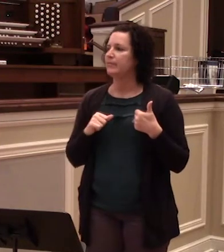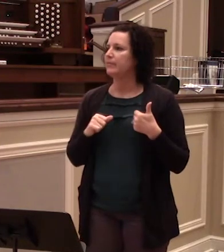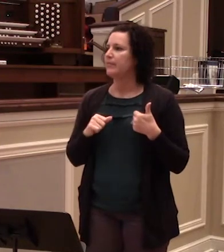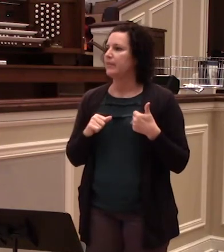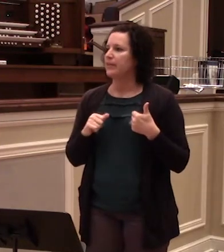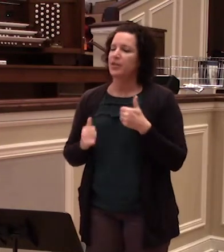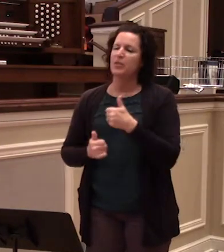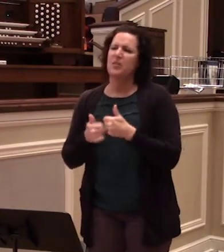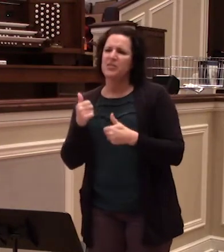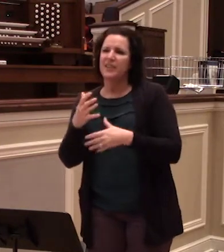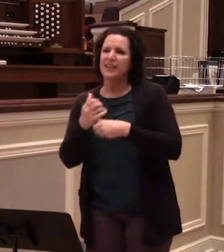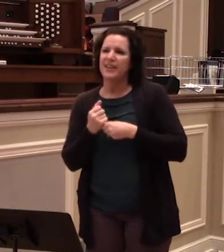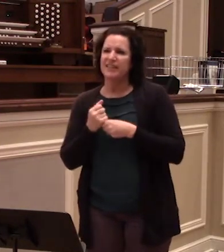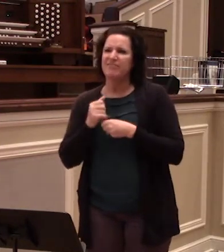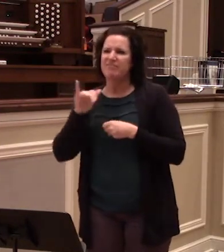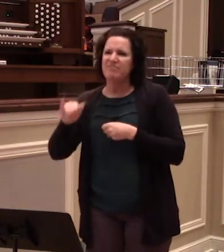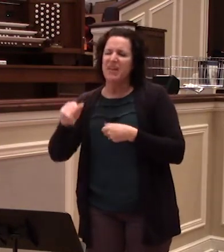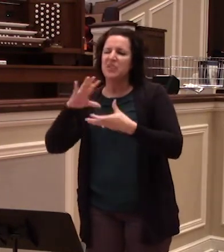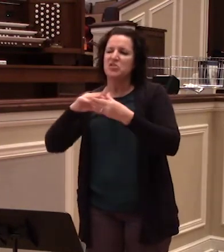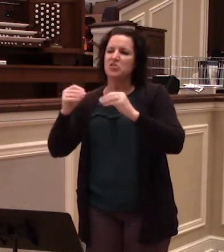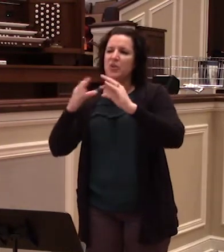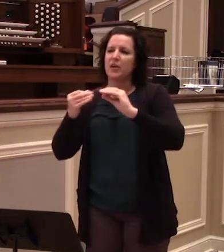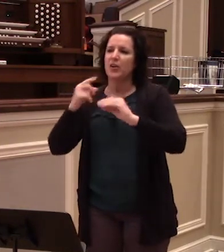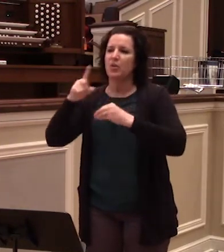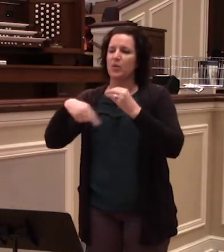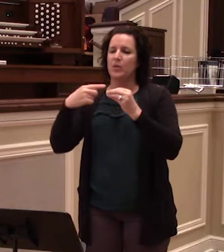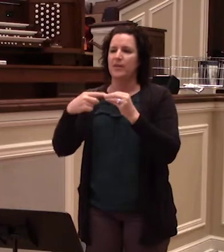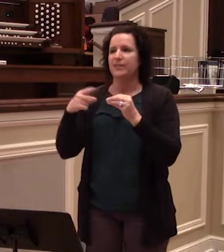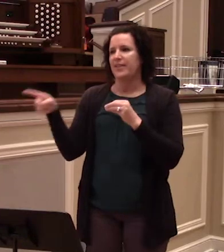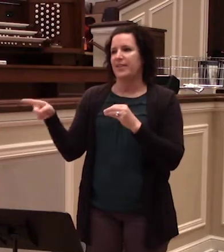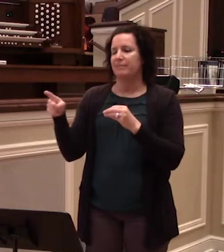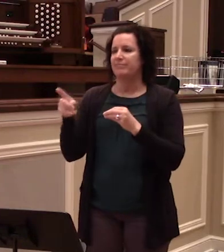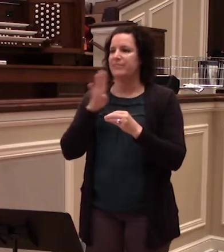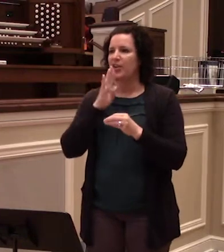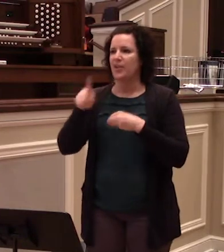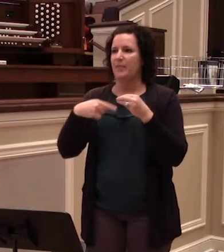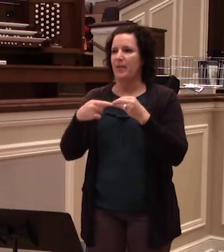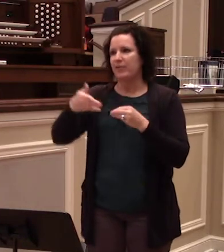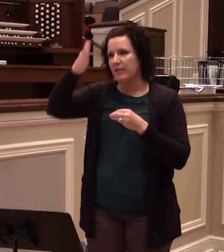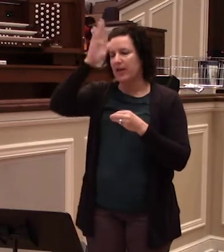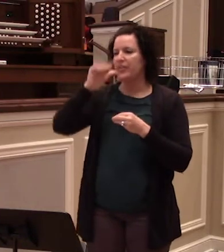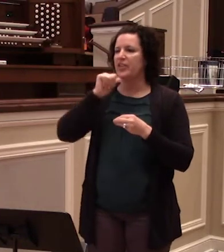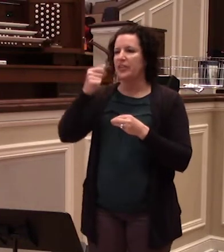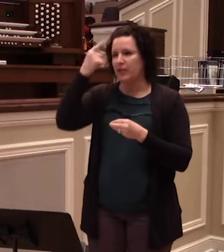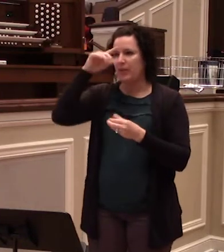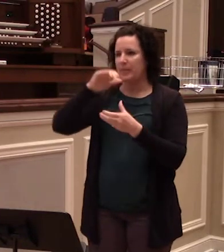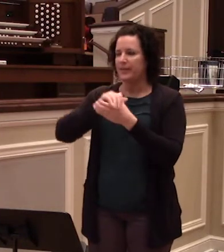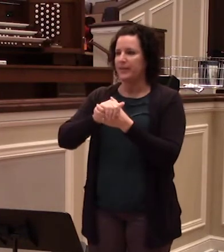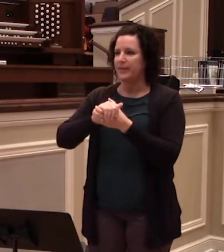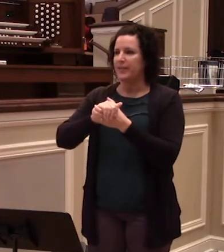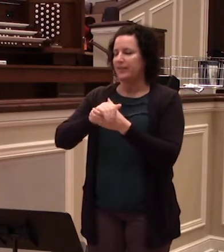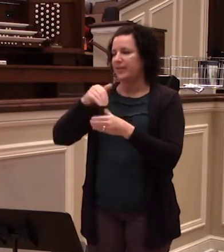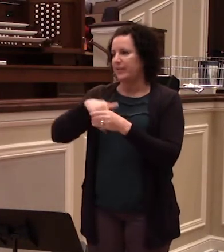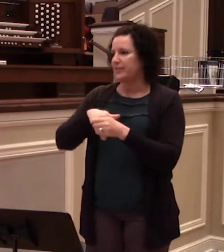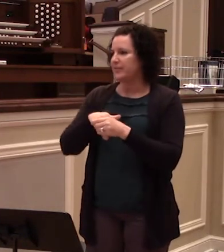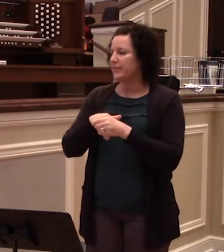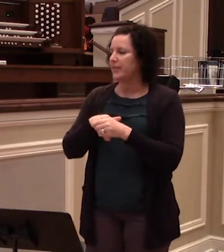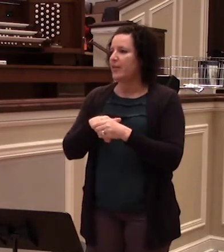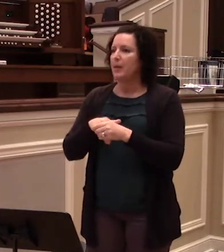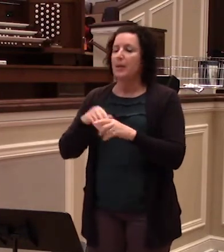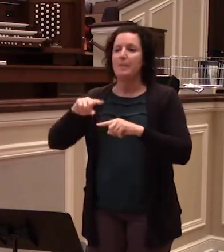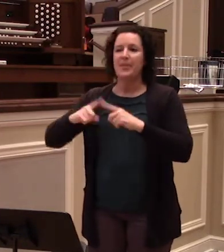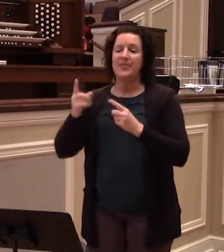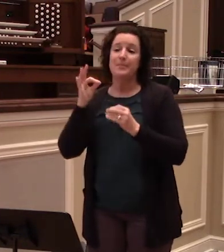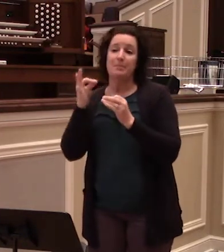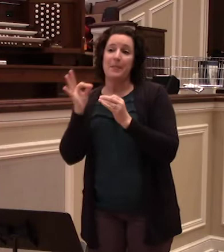You mostly get those kind of renditions when people talk about the God they don't believe. And so this campus minister will say to them, well, I got news for